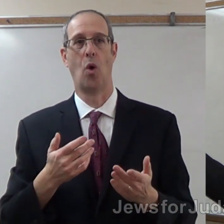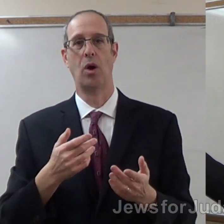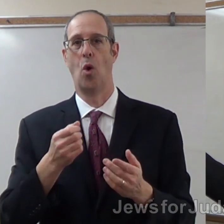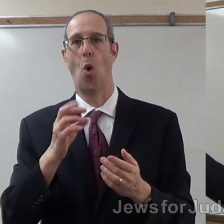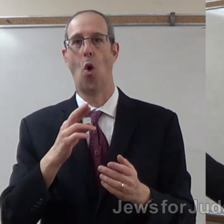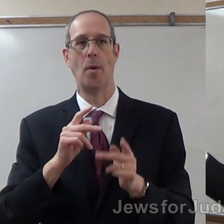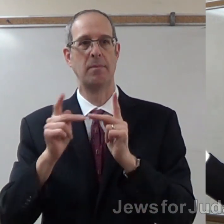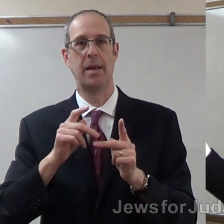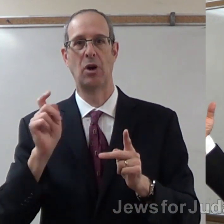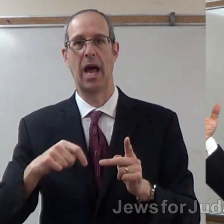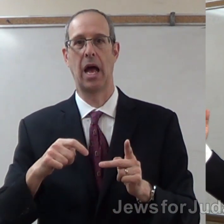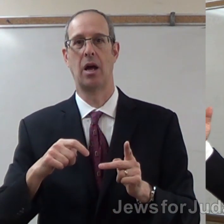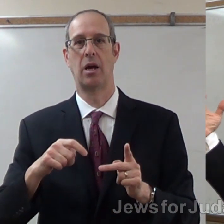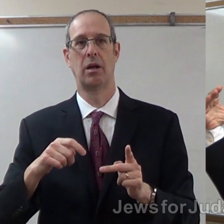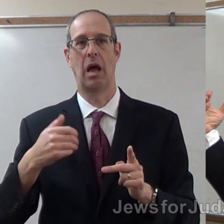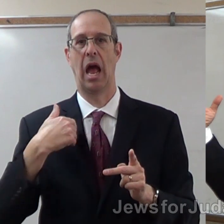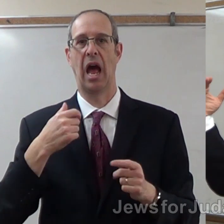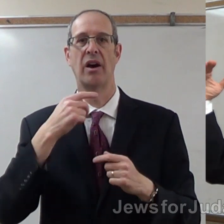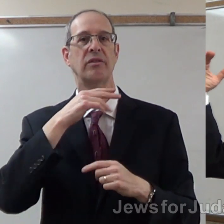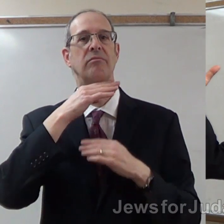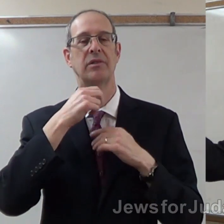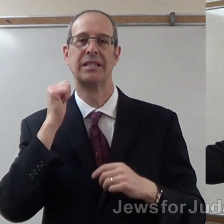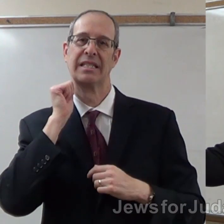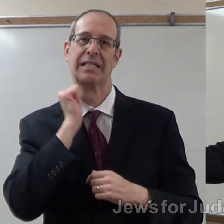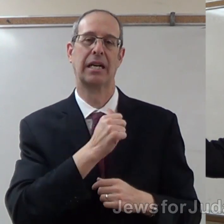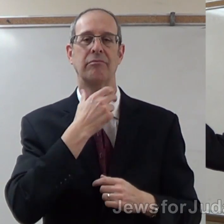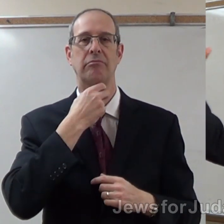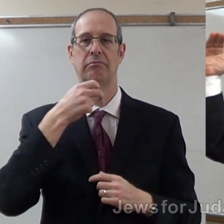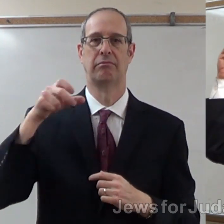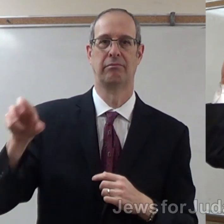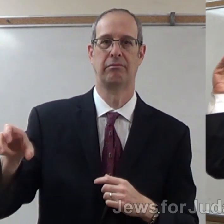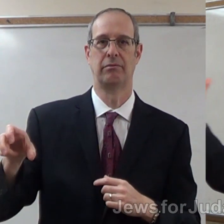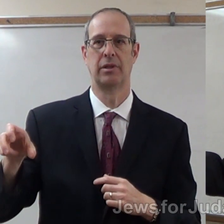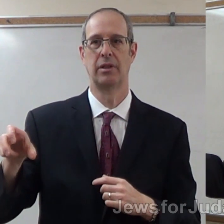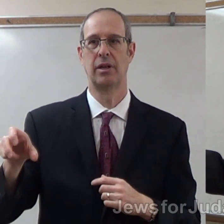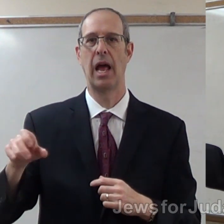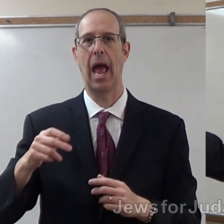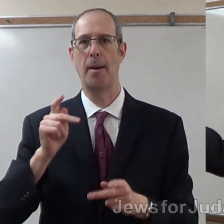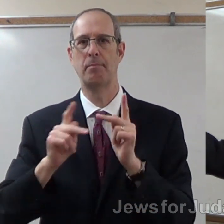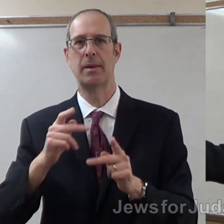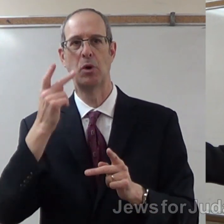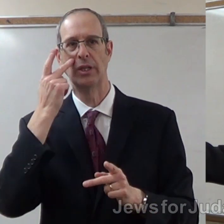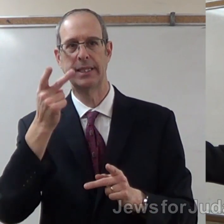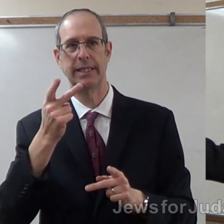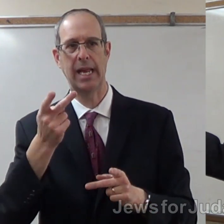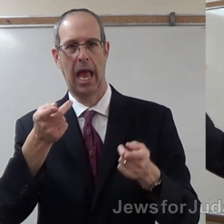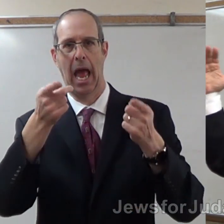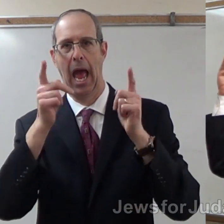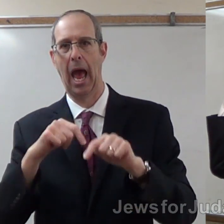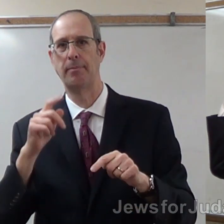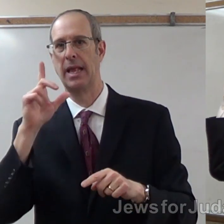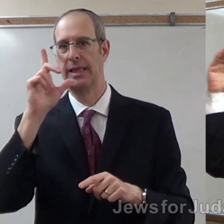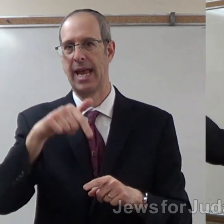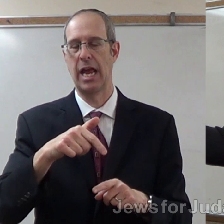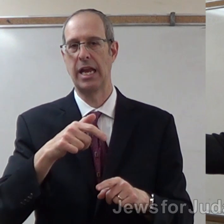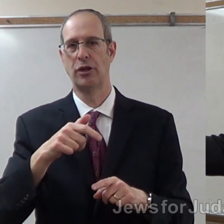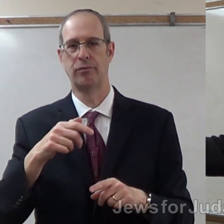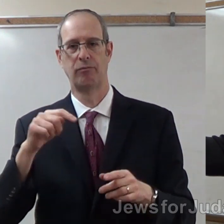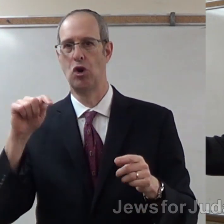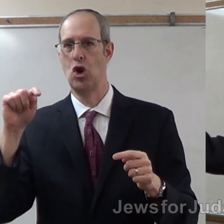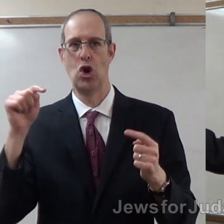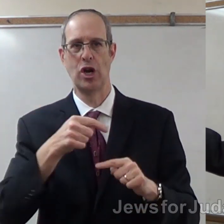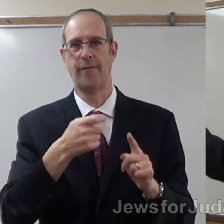box removed. So when people were able to see the effects of smoking and how it was hurting